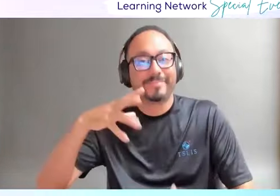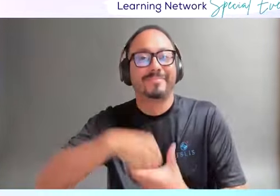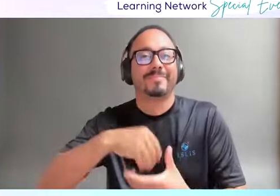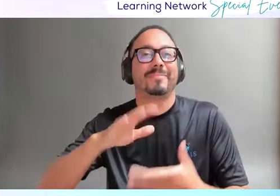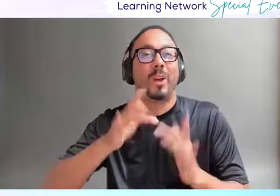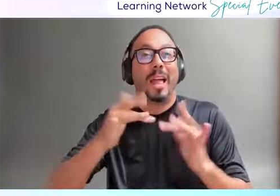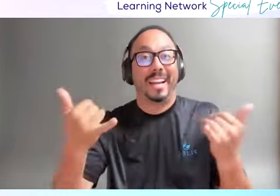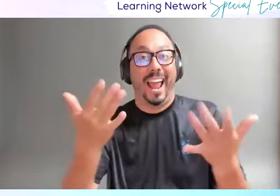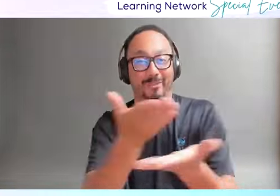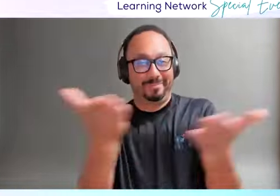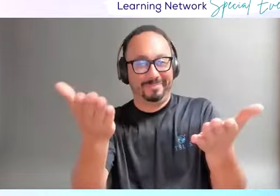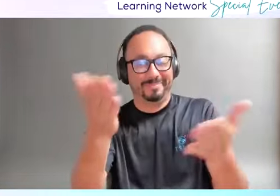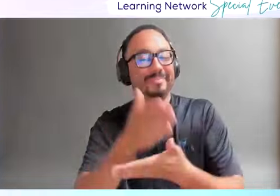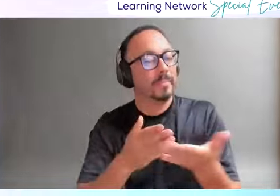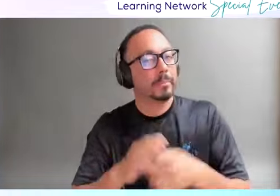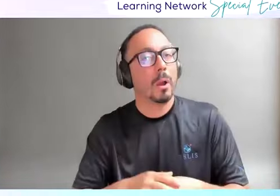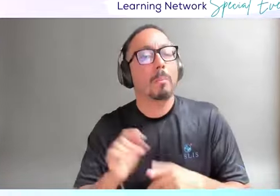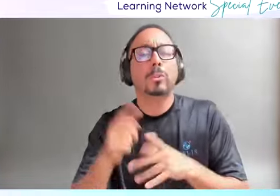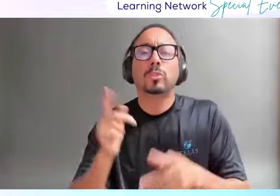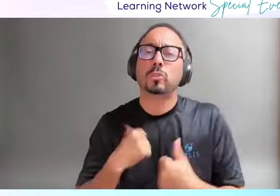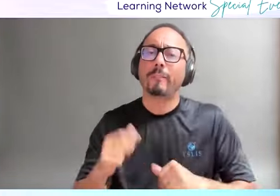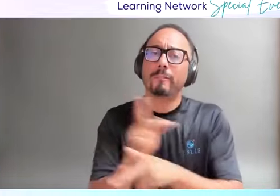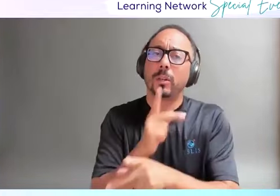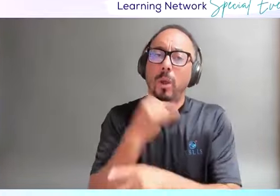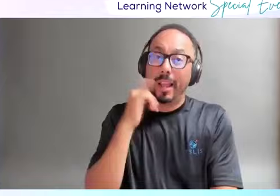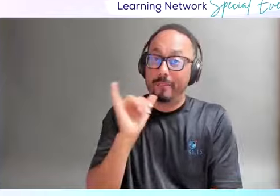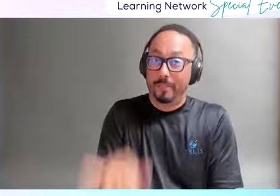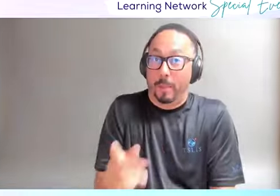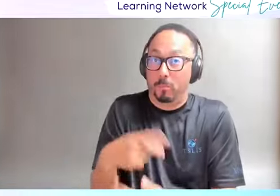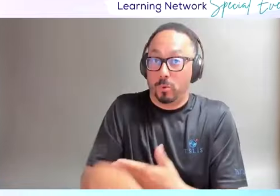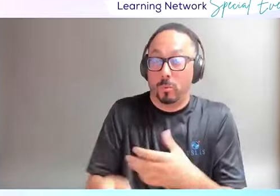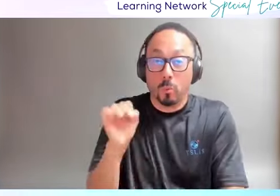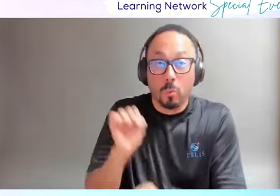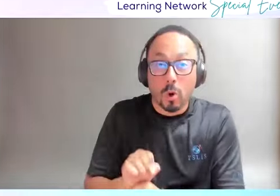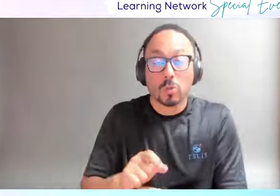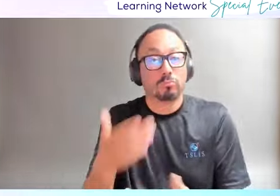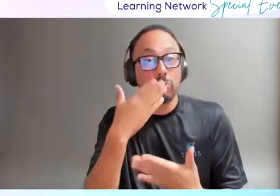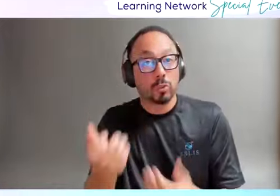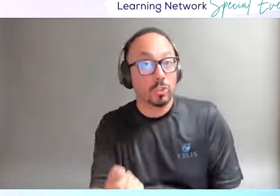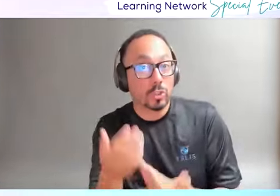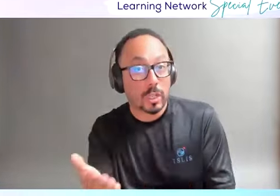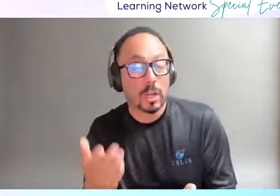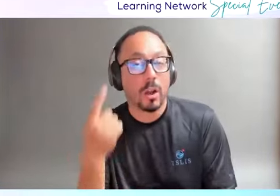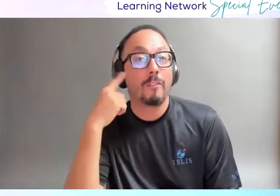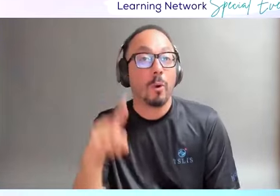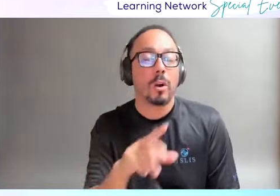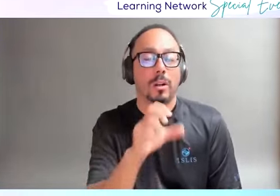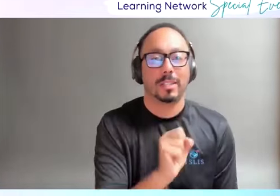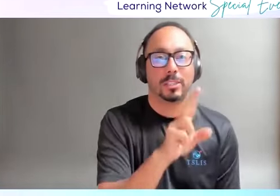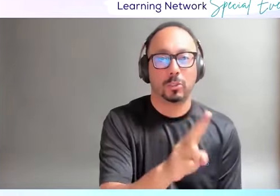figure out whether or not this works, whether or not it could be a reasonable suggestion for both substance use services and